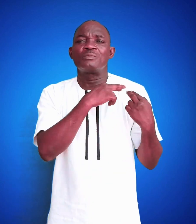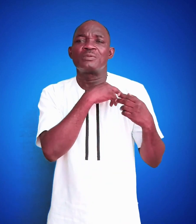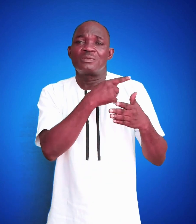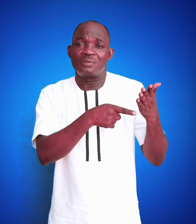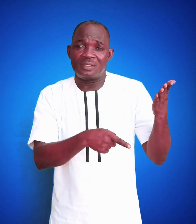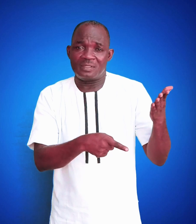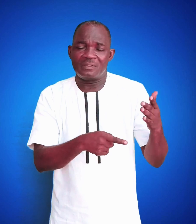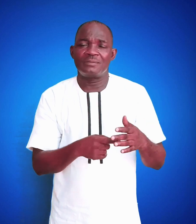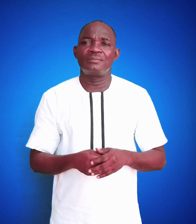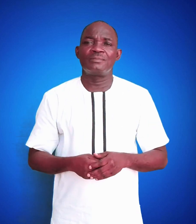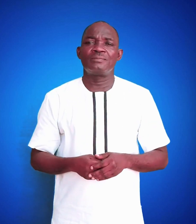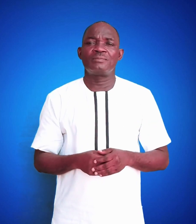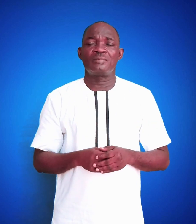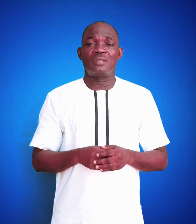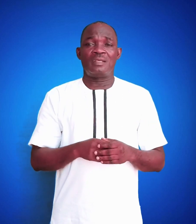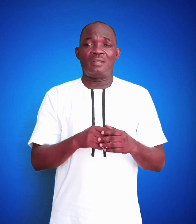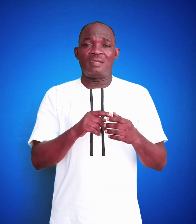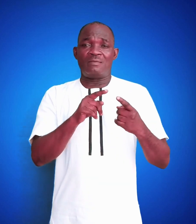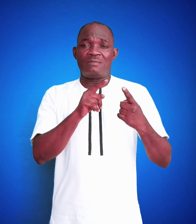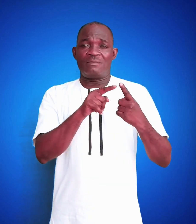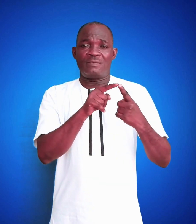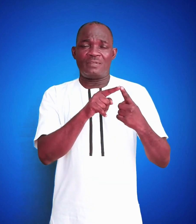Responsibilities. 1.